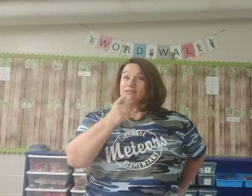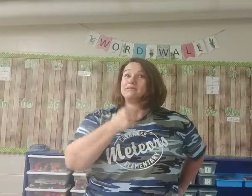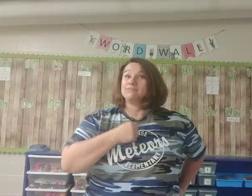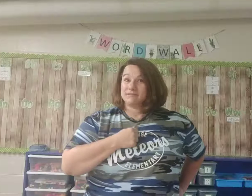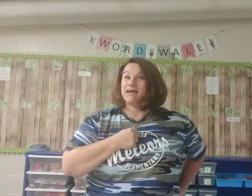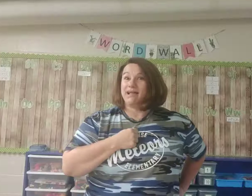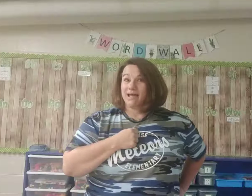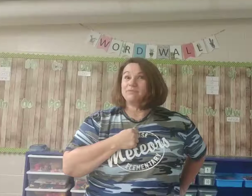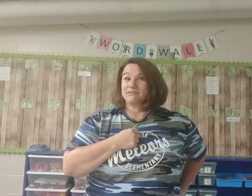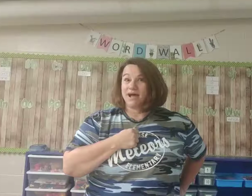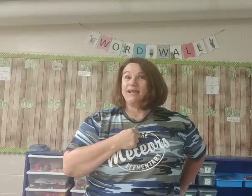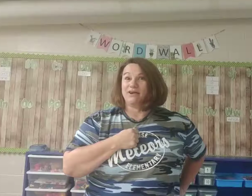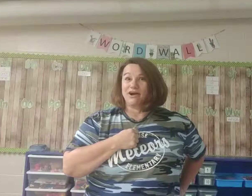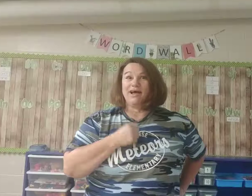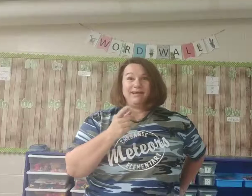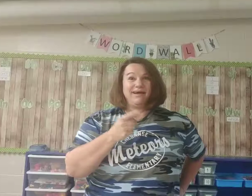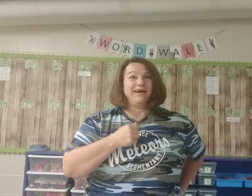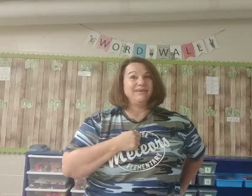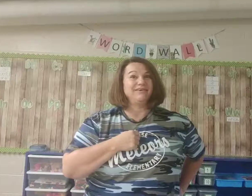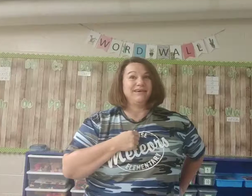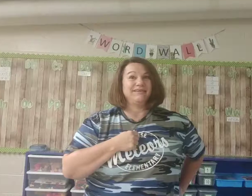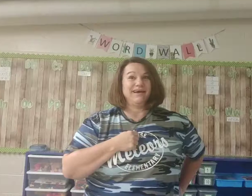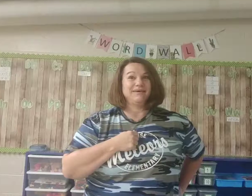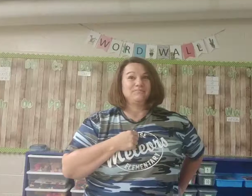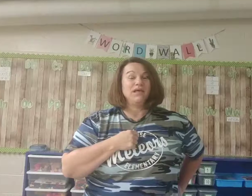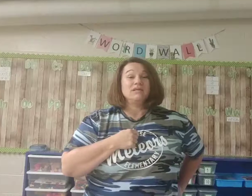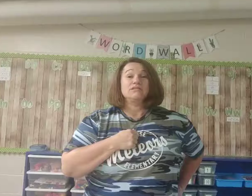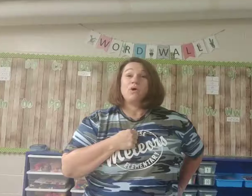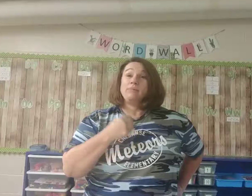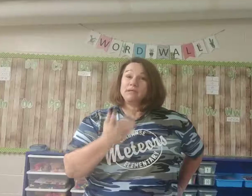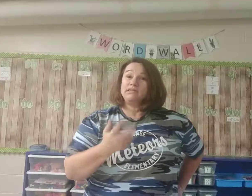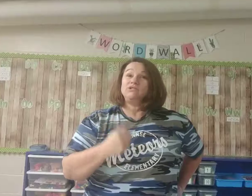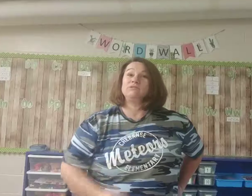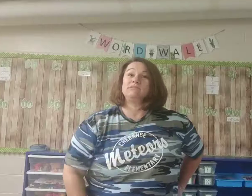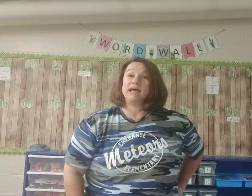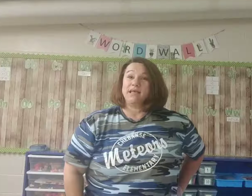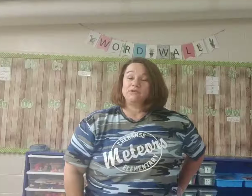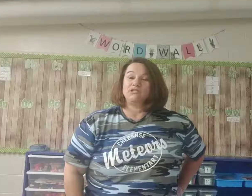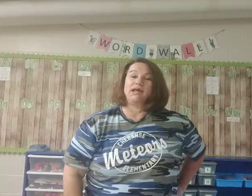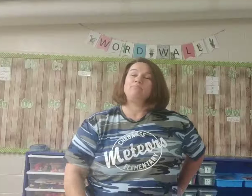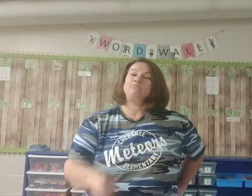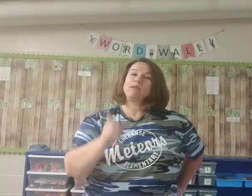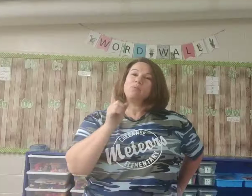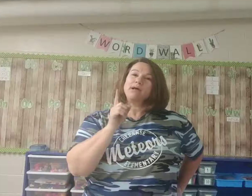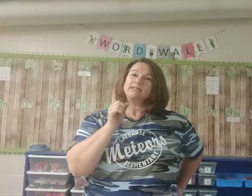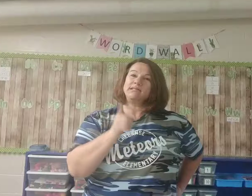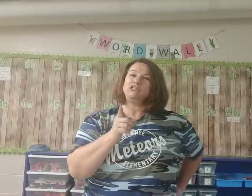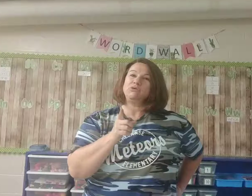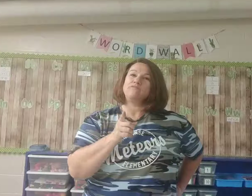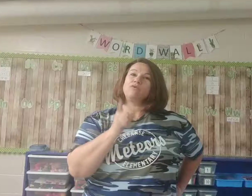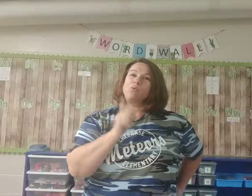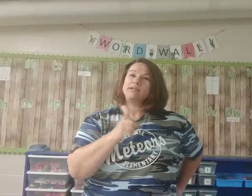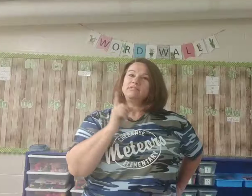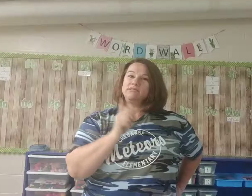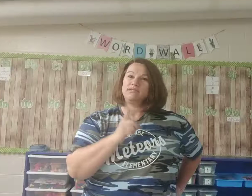I see Mrs. Cunningham is nodding her head. Yeah, I knew it, yep. So I'm going to teach you some sign language today, but I want to teach you it for one